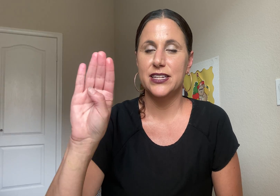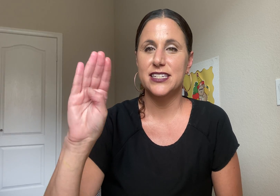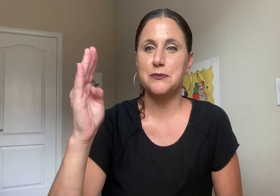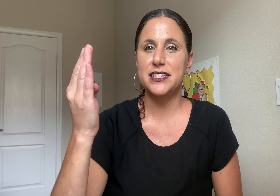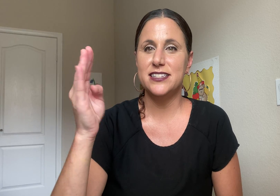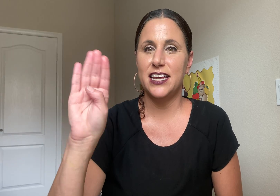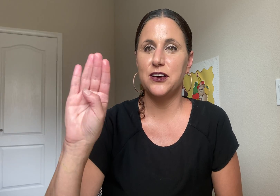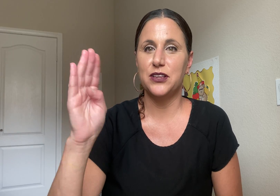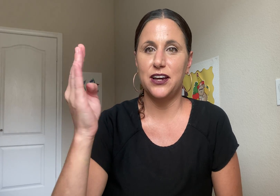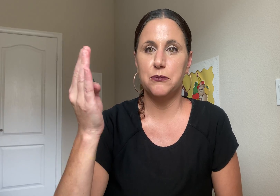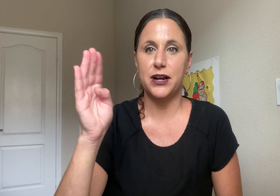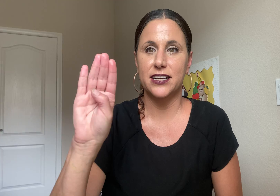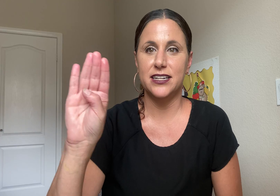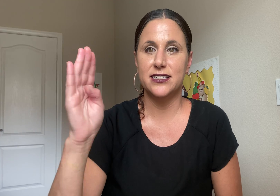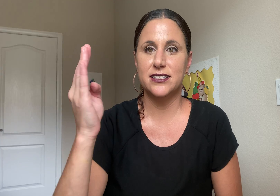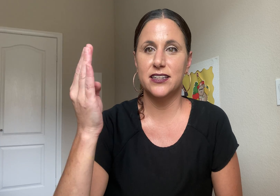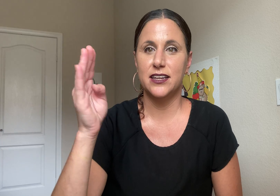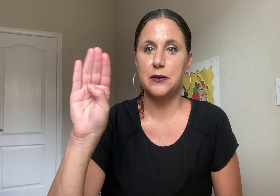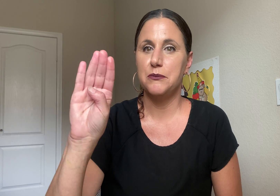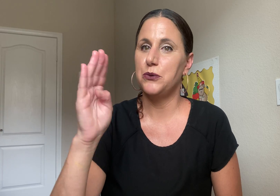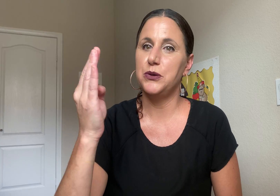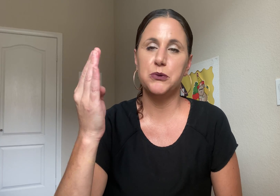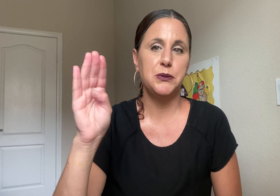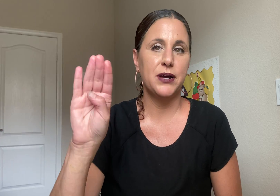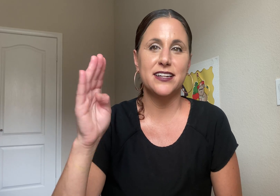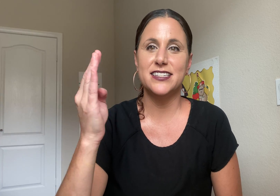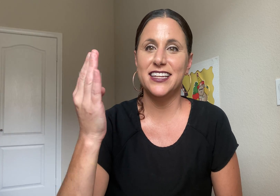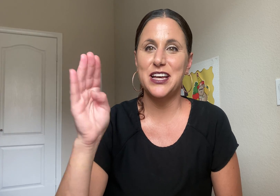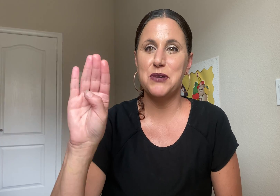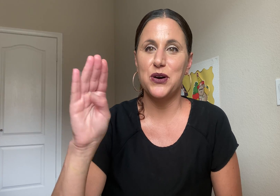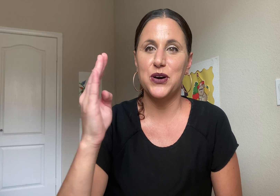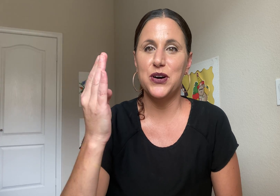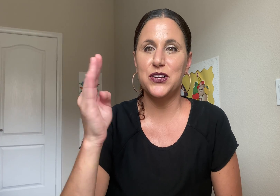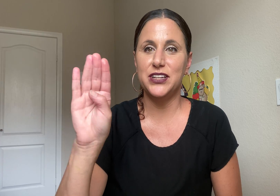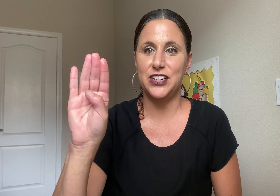Some of these take a lot of practice, but we will be practicing them all year.